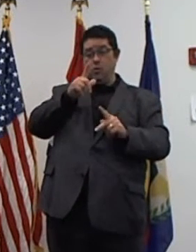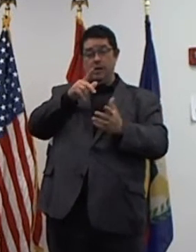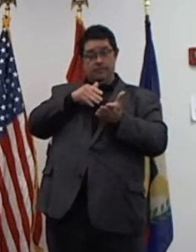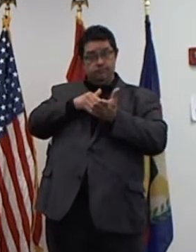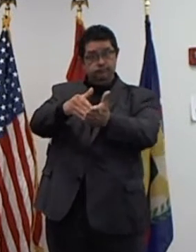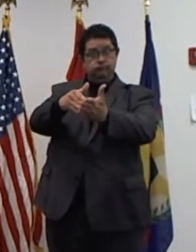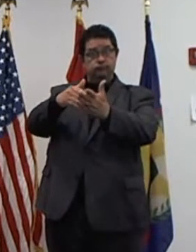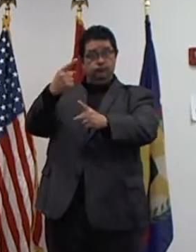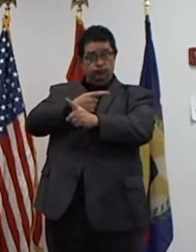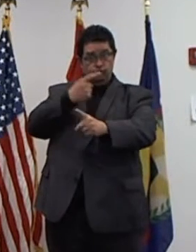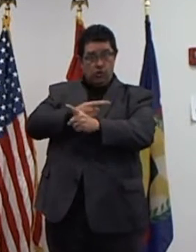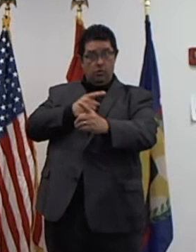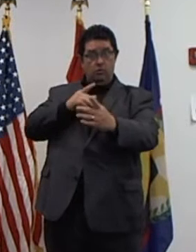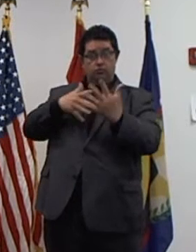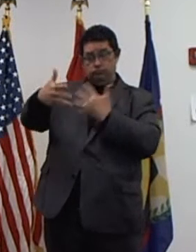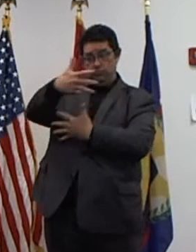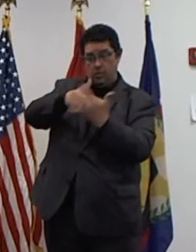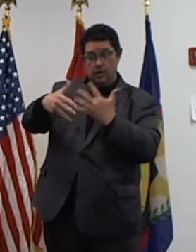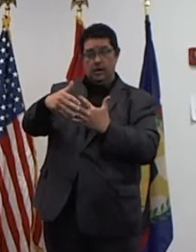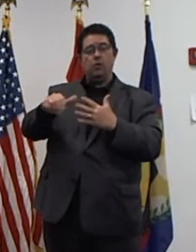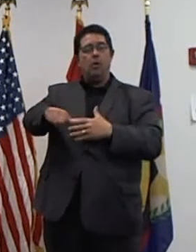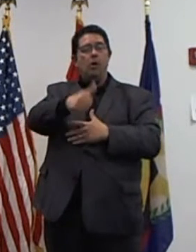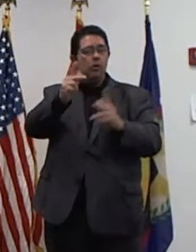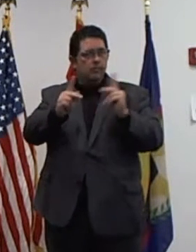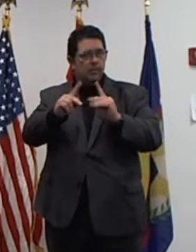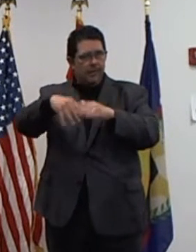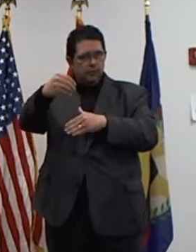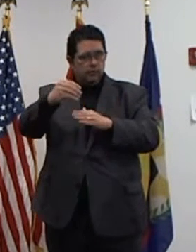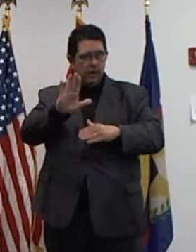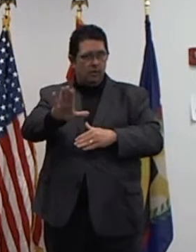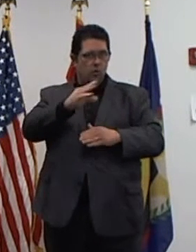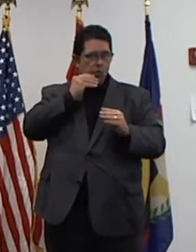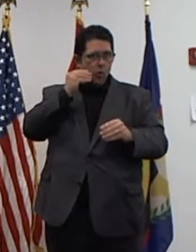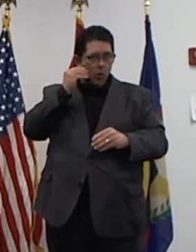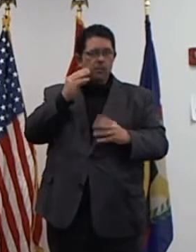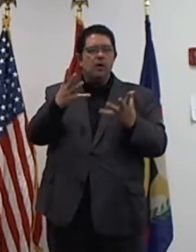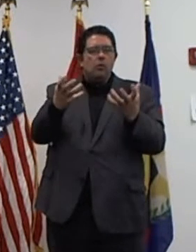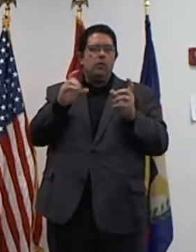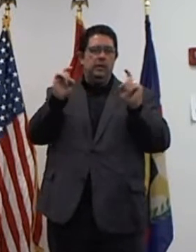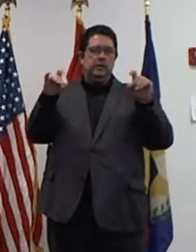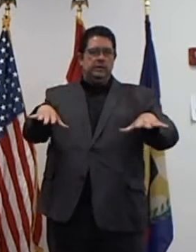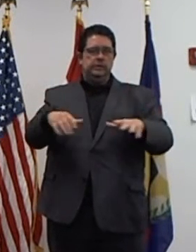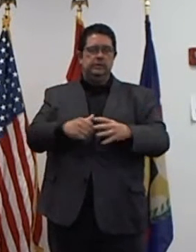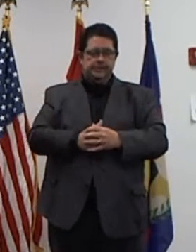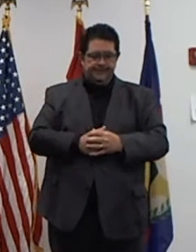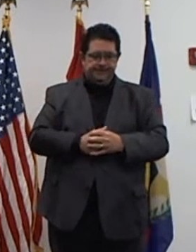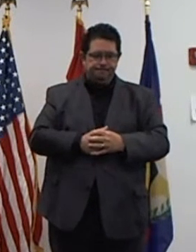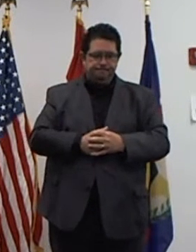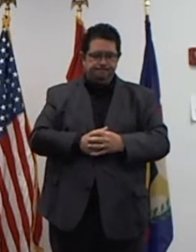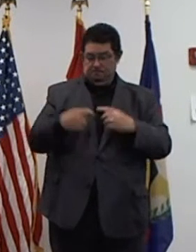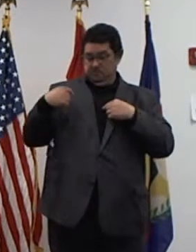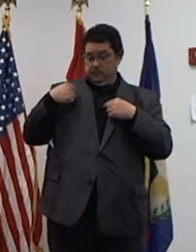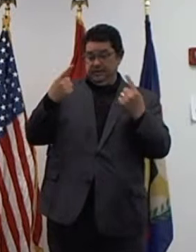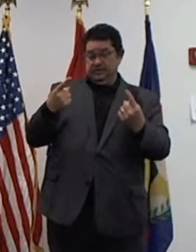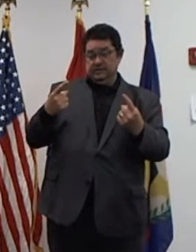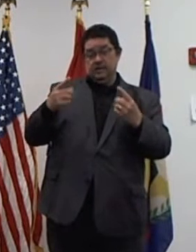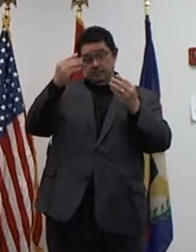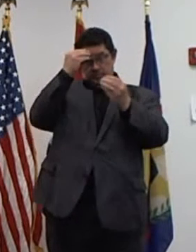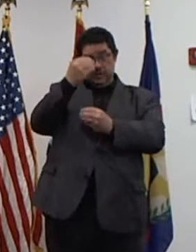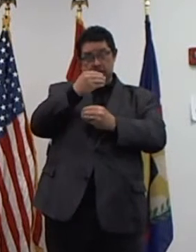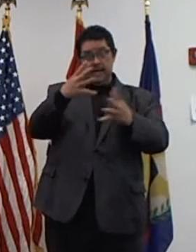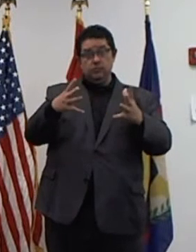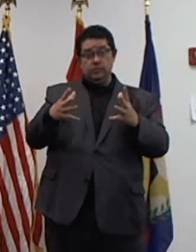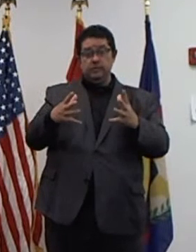with others outside of the home and would like to be tested. Since announcing the expanded